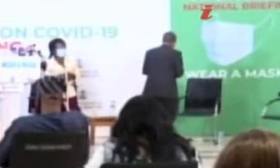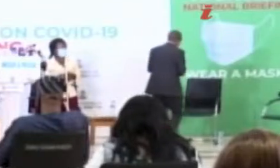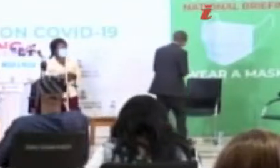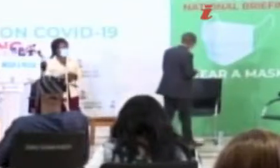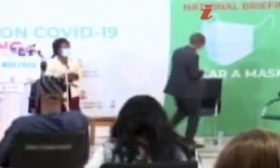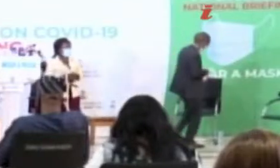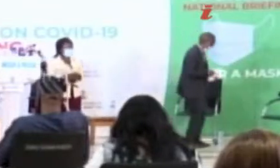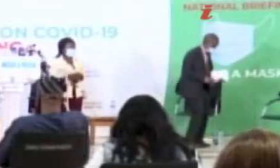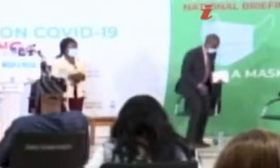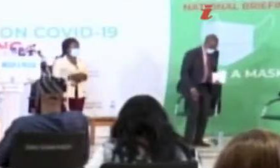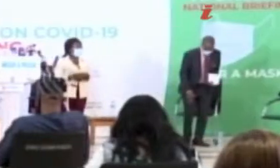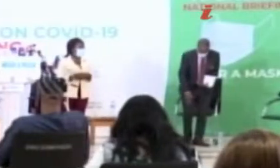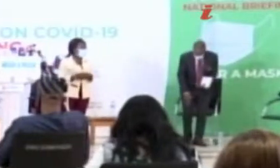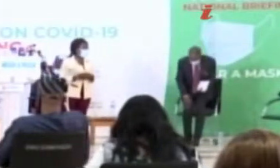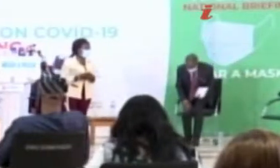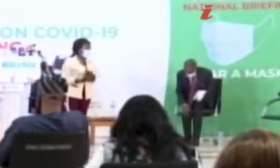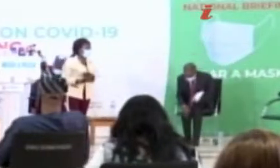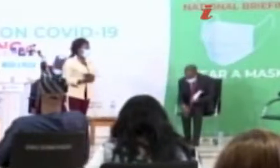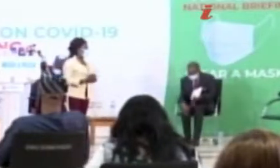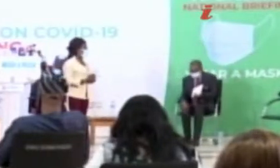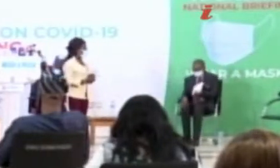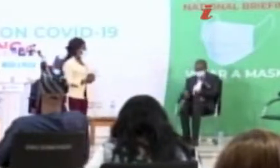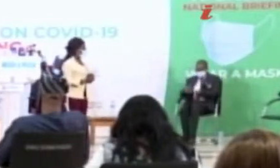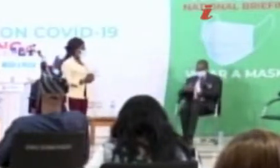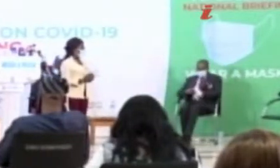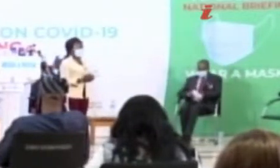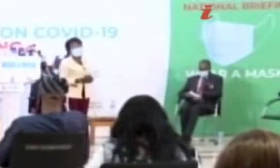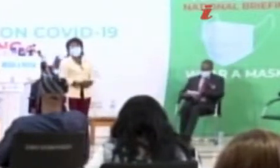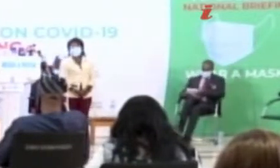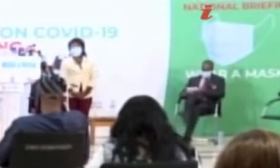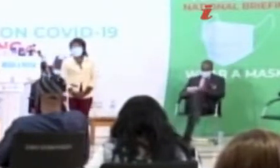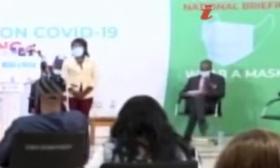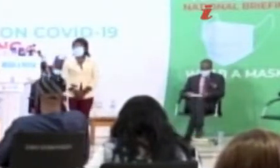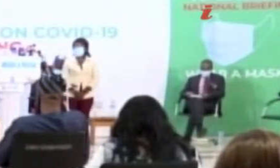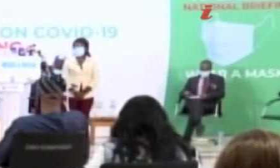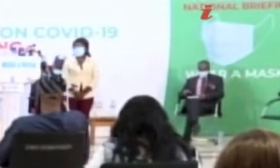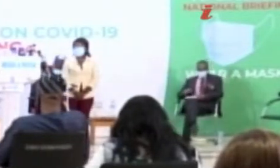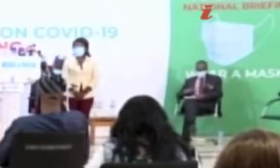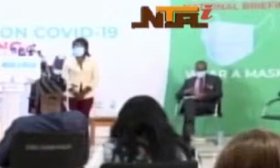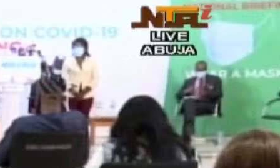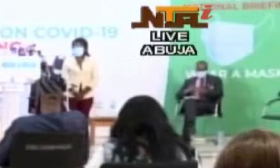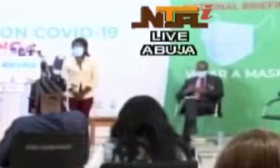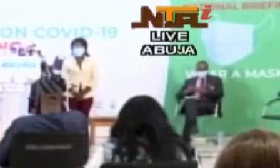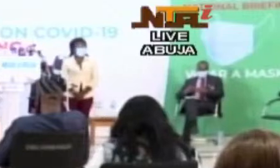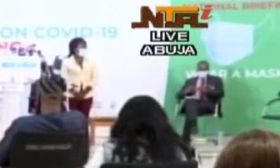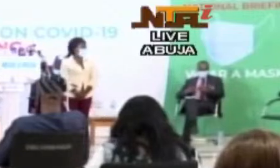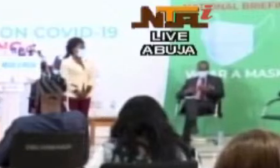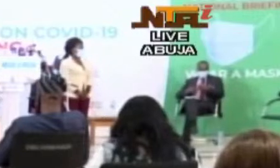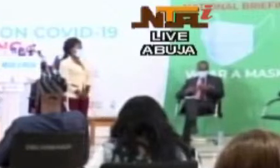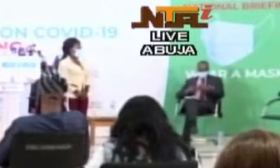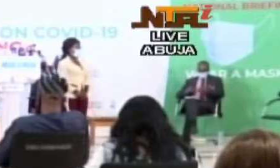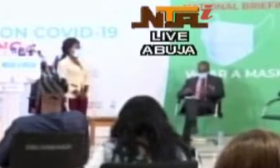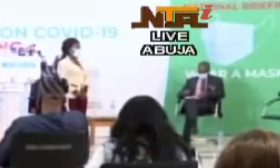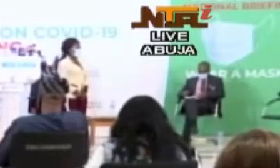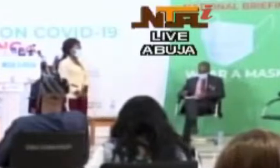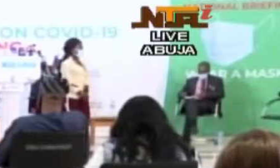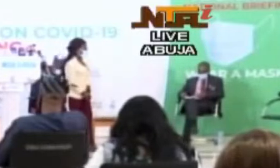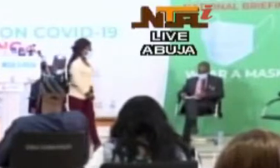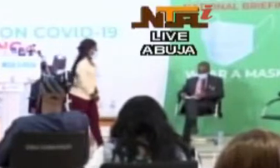Thank you very much, the National Coordinator, Dr. Sani Aliyu. May we now invite once again the Chairman of